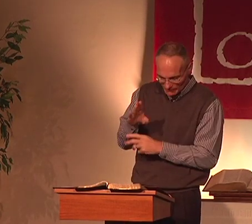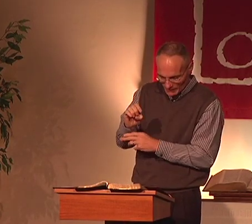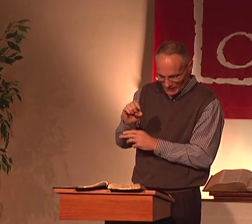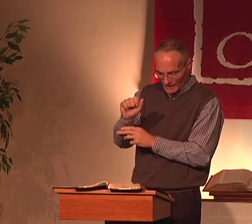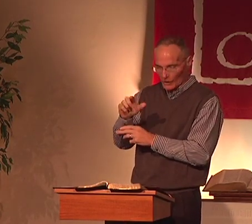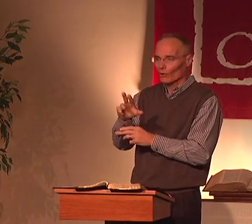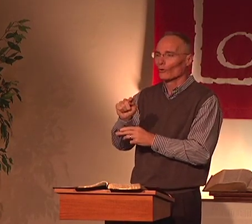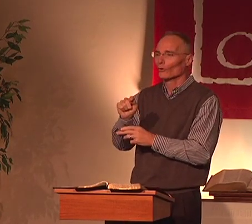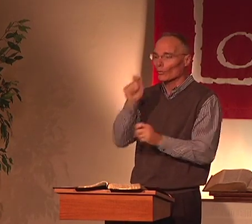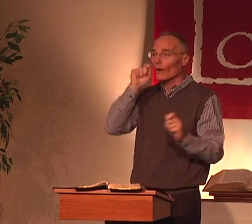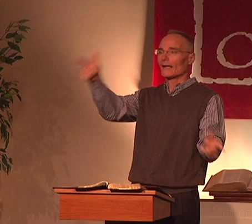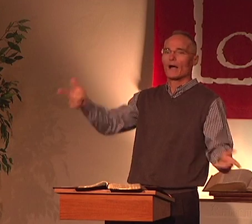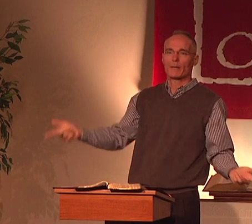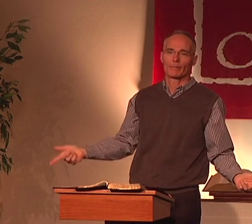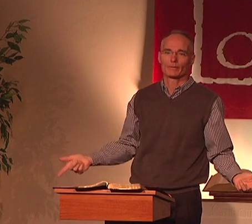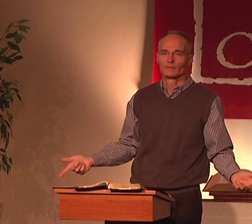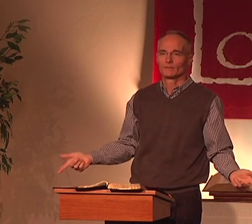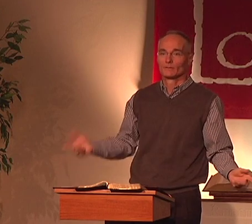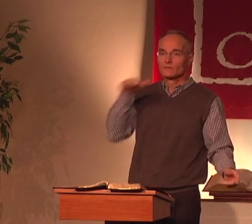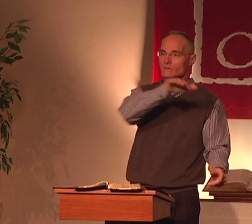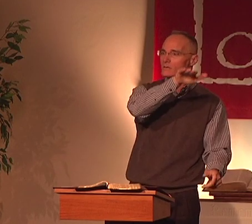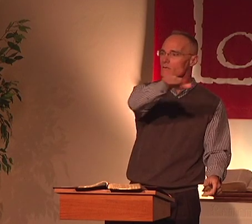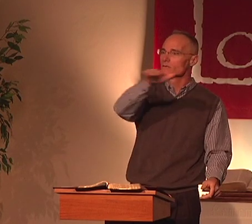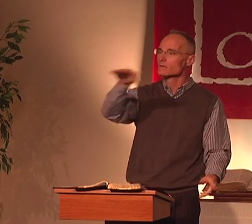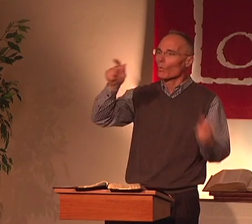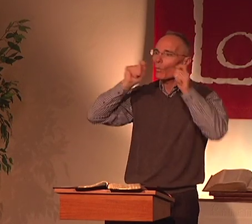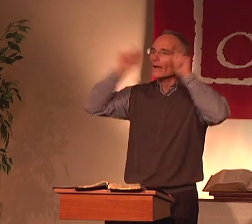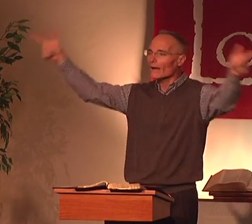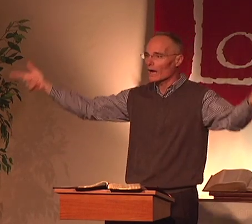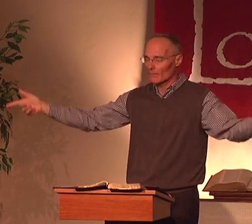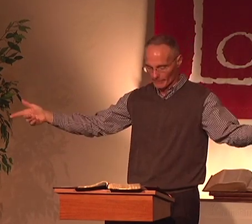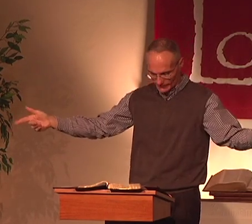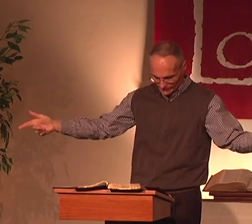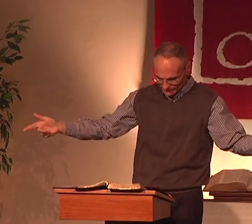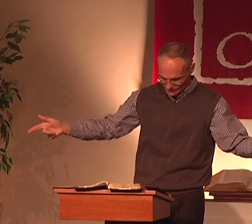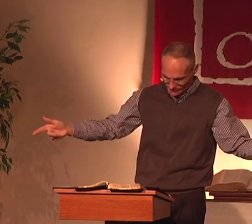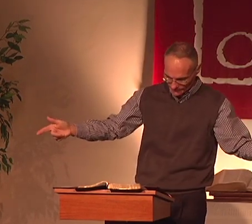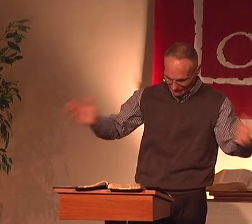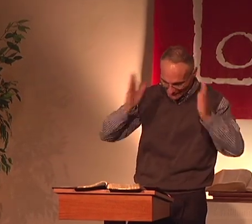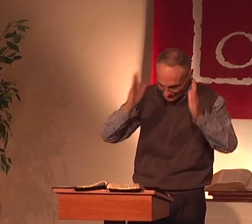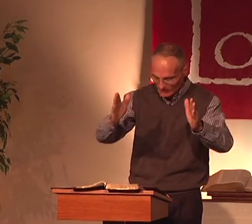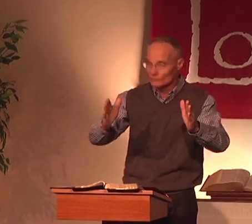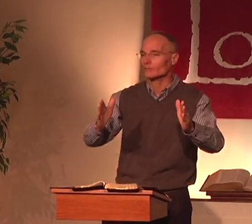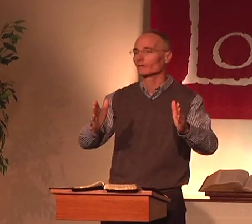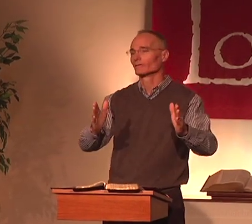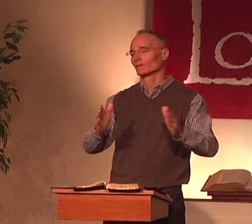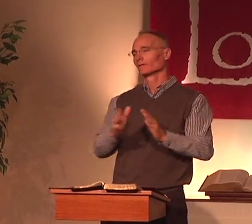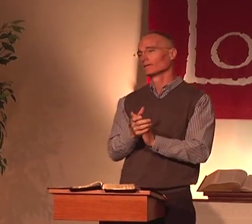translation says Be alert Wake up Wake up Pay attention